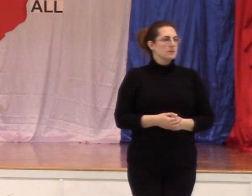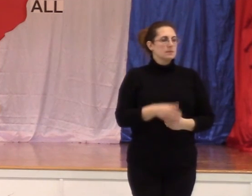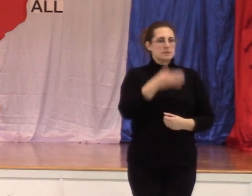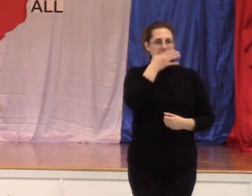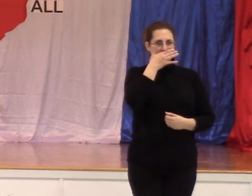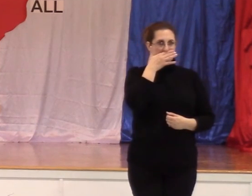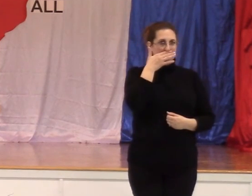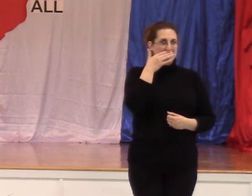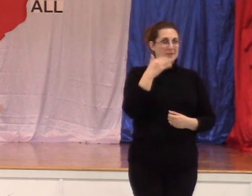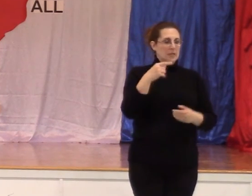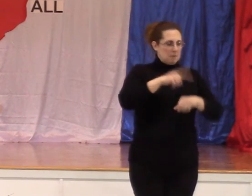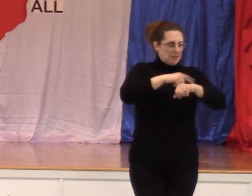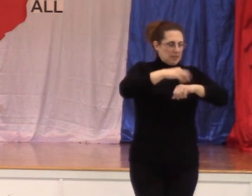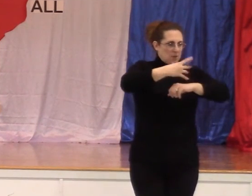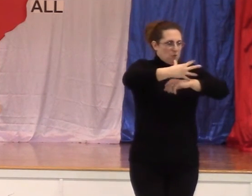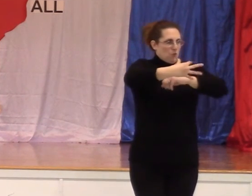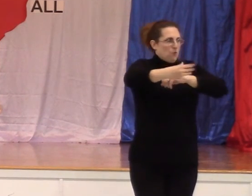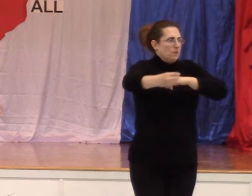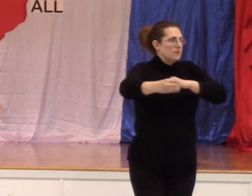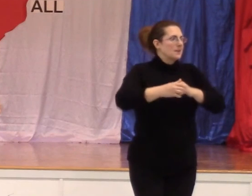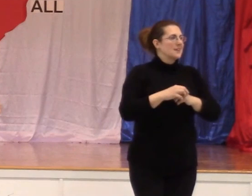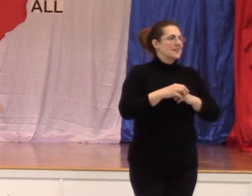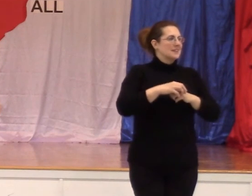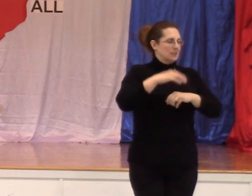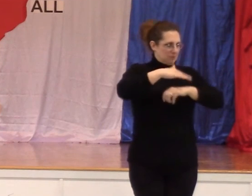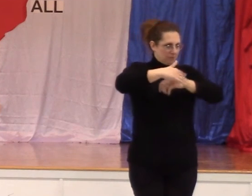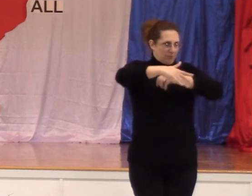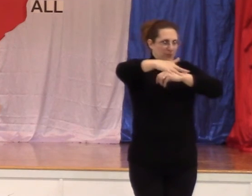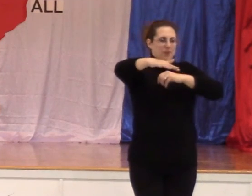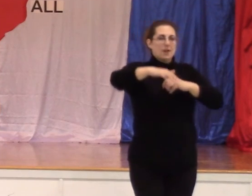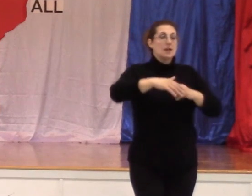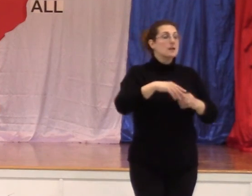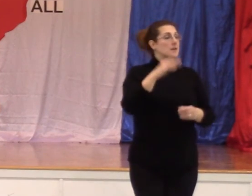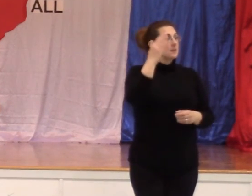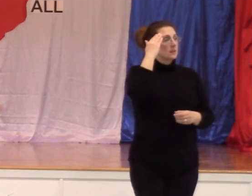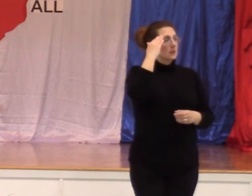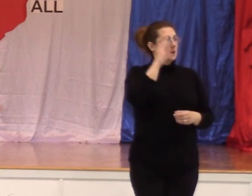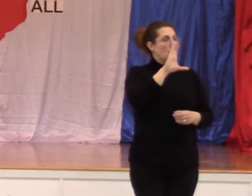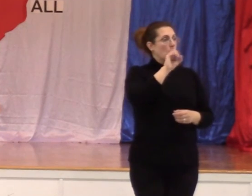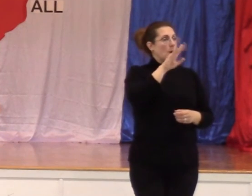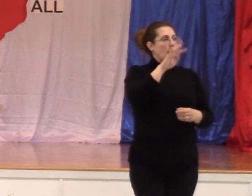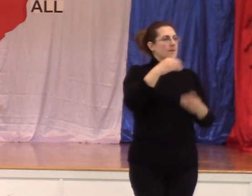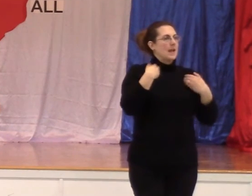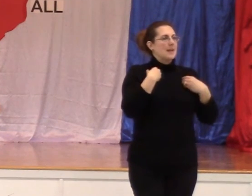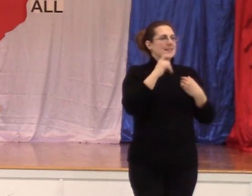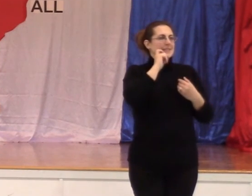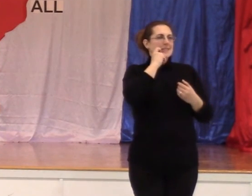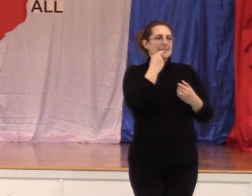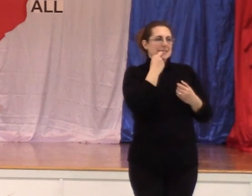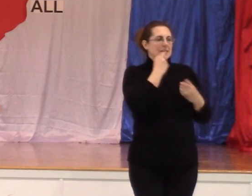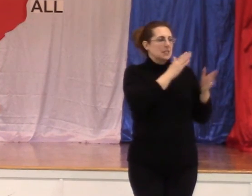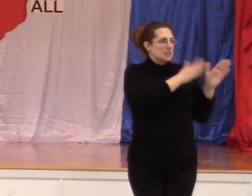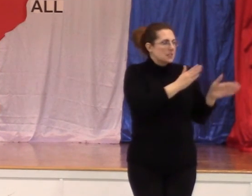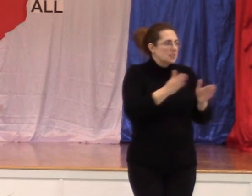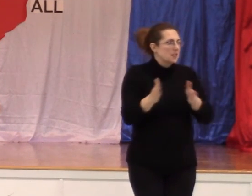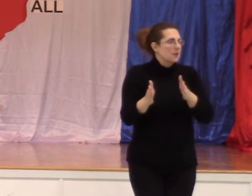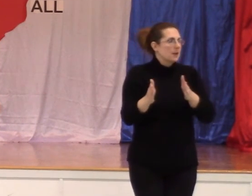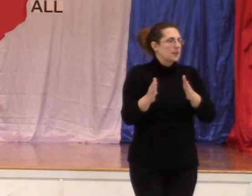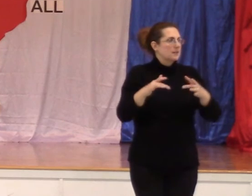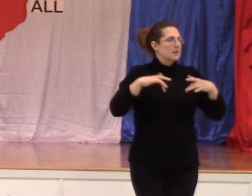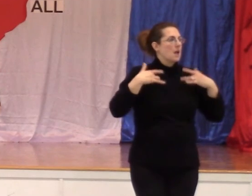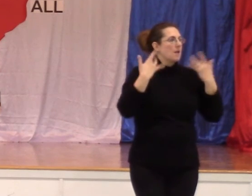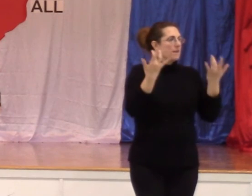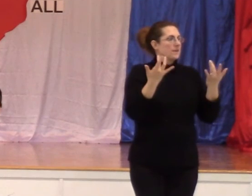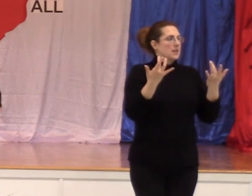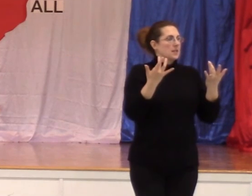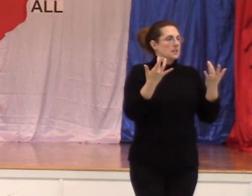And then as I'm running out of time, just to remember, Krauth is the one who comes up with that neat series of sequence of events in the progression of